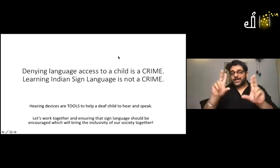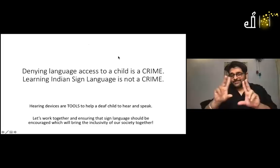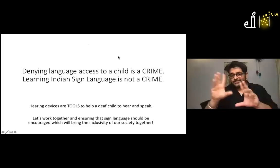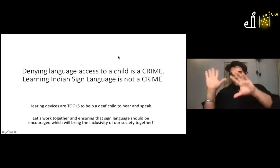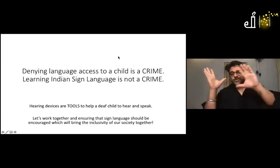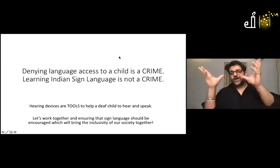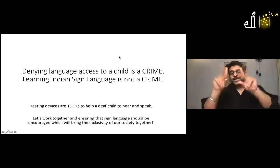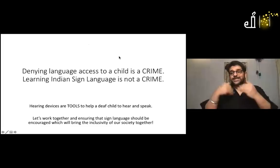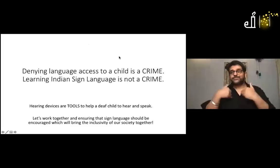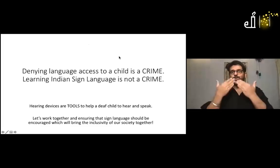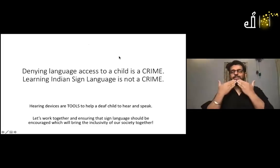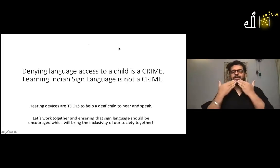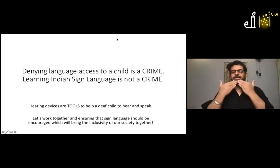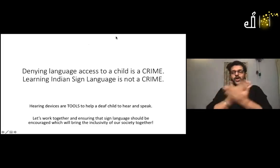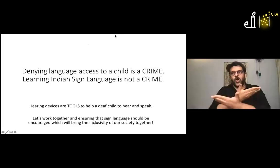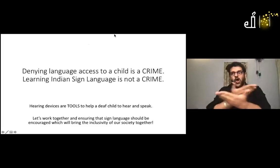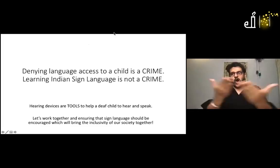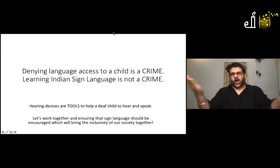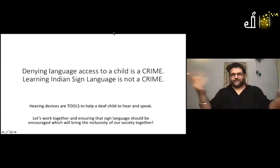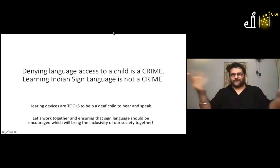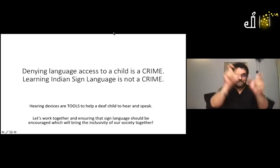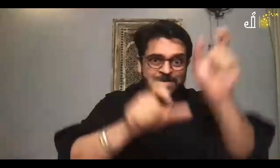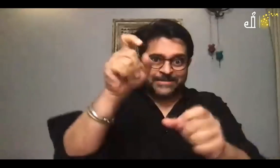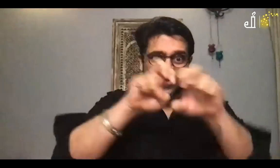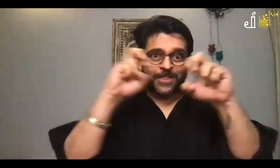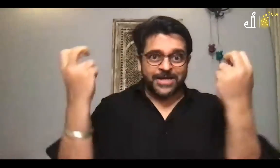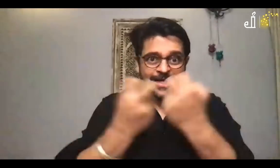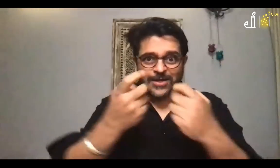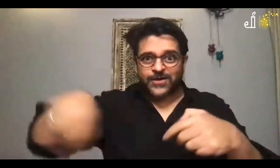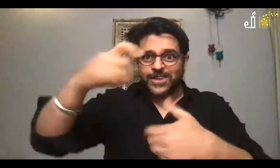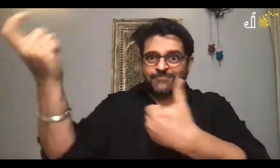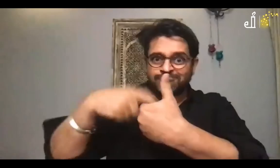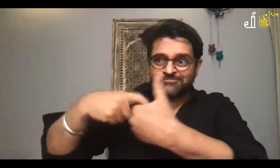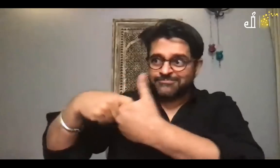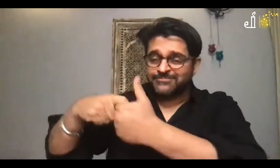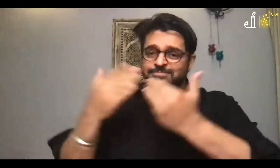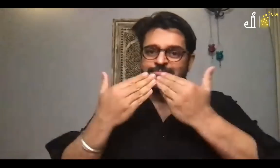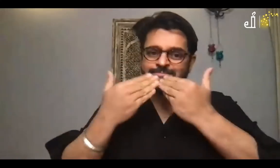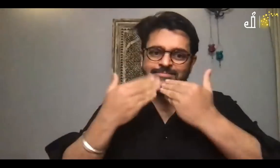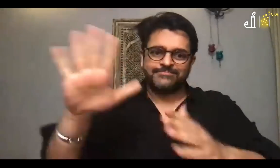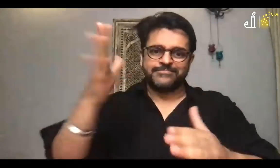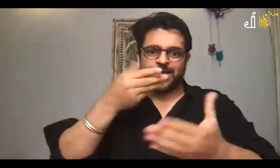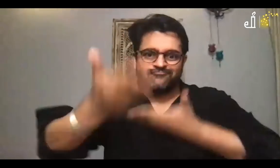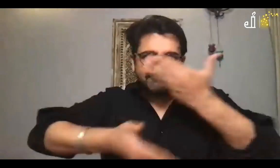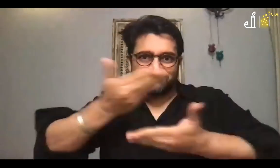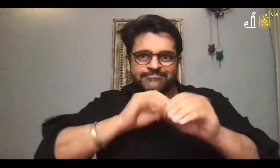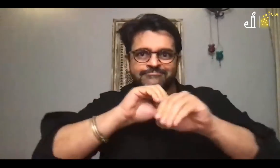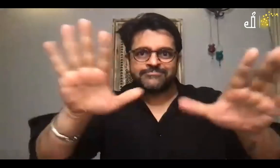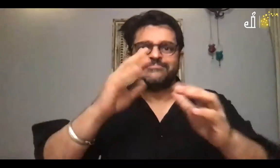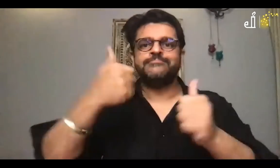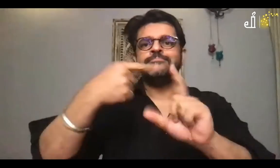won't work. So again, I want to thank all of you all, so many people in the panel to join in